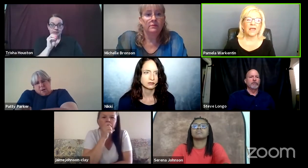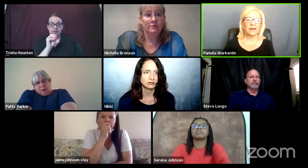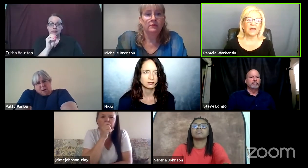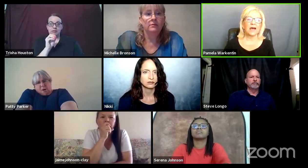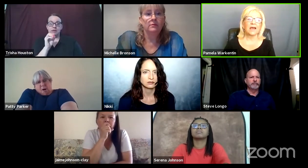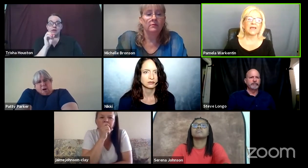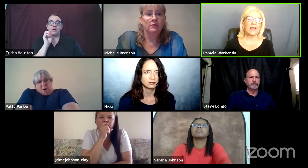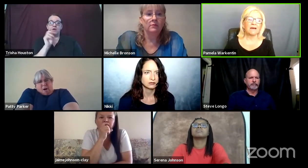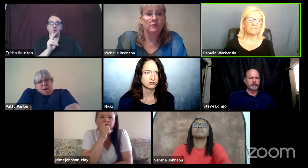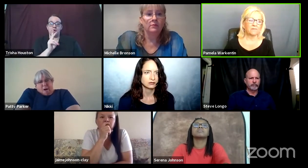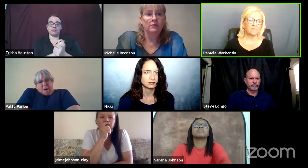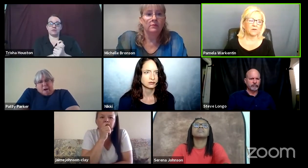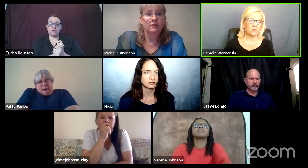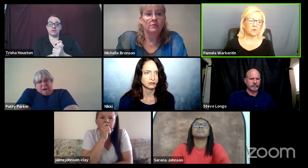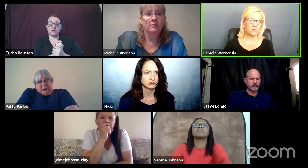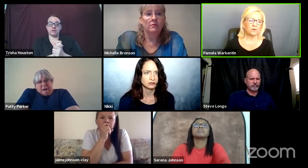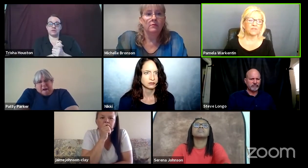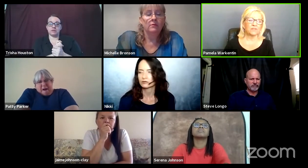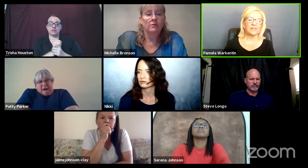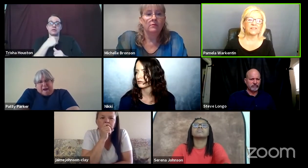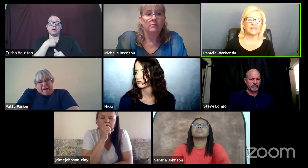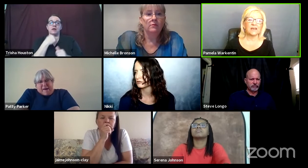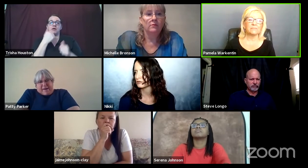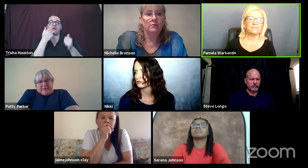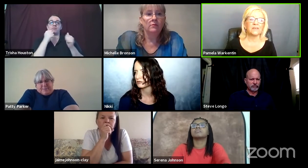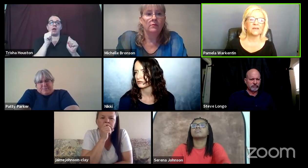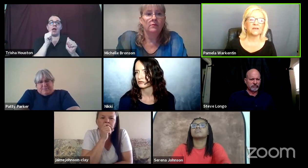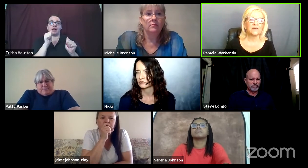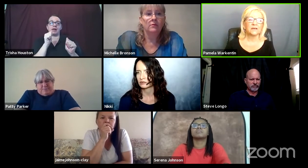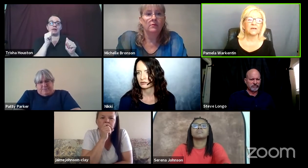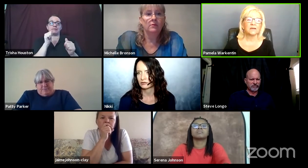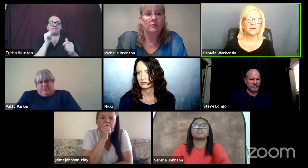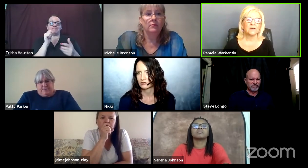And I have noted that the time is 10:50.